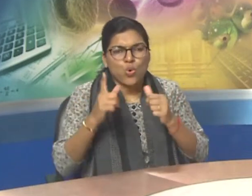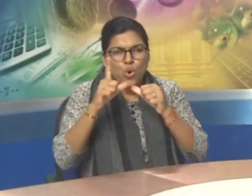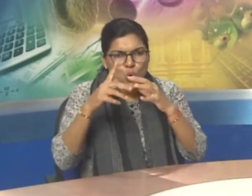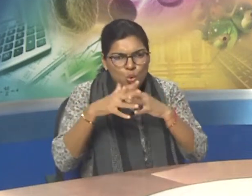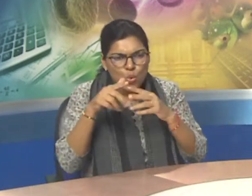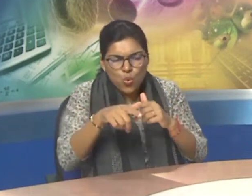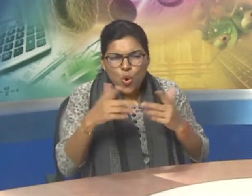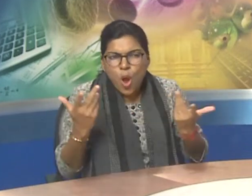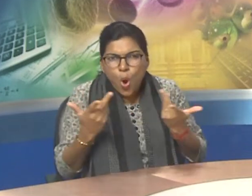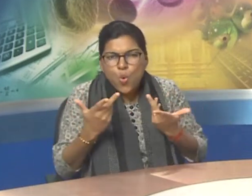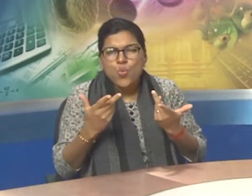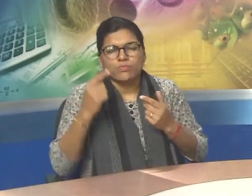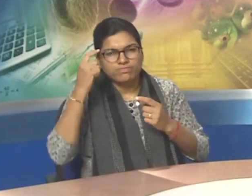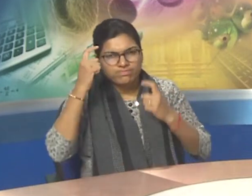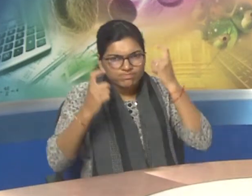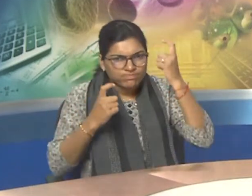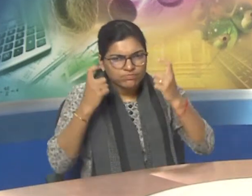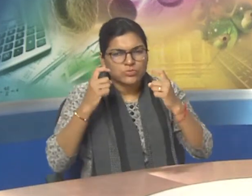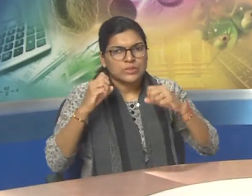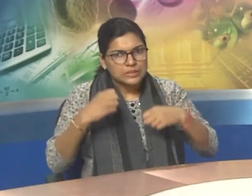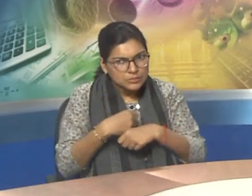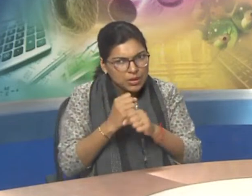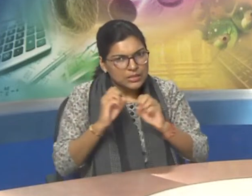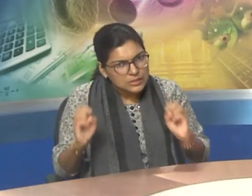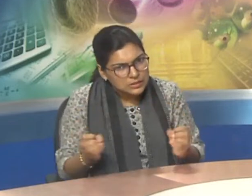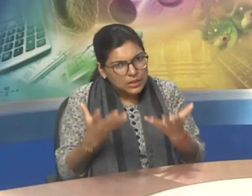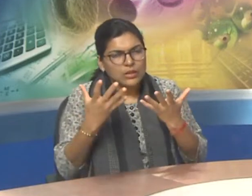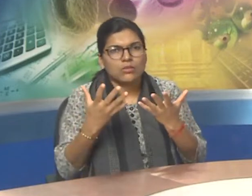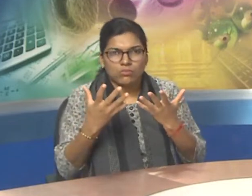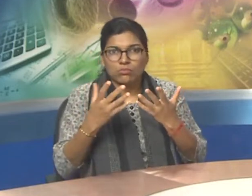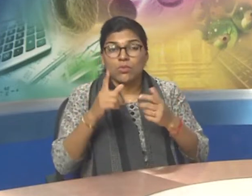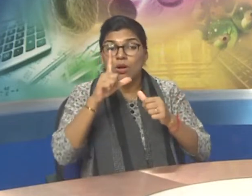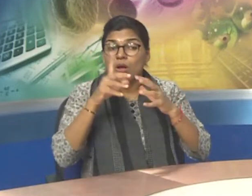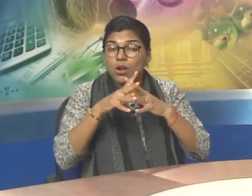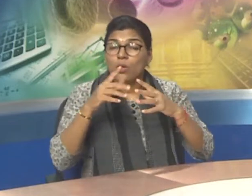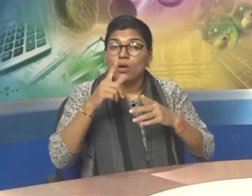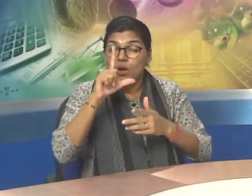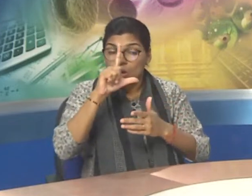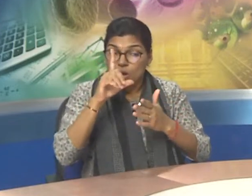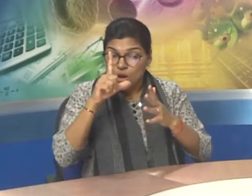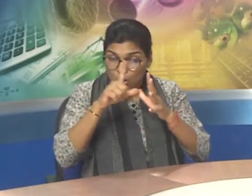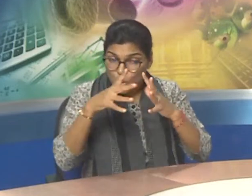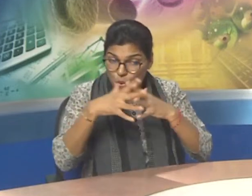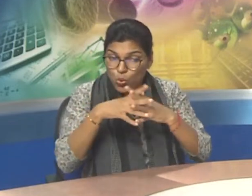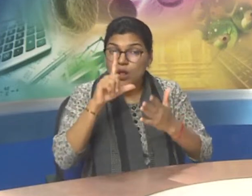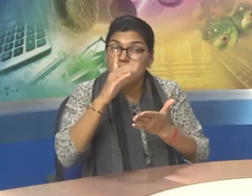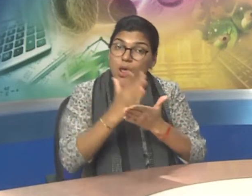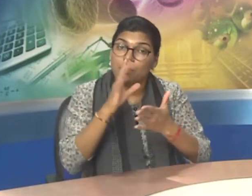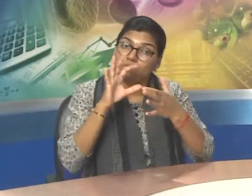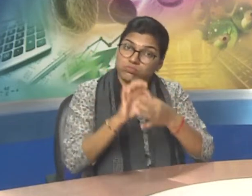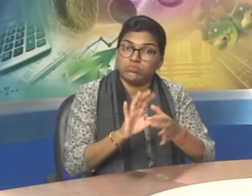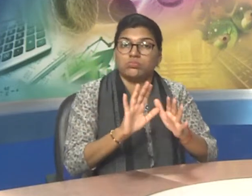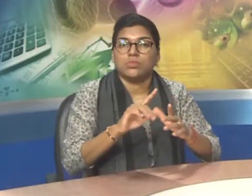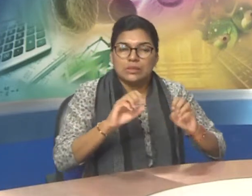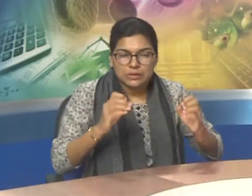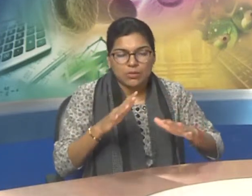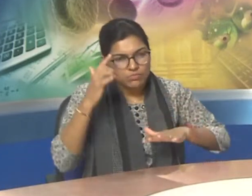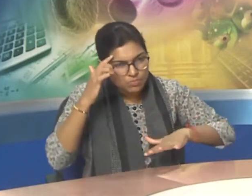and in the year 1928, he formulated the 5 laws